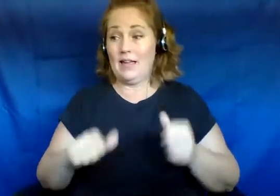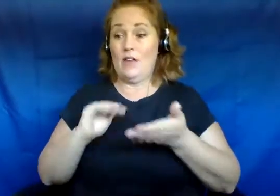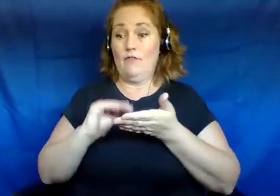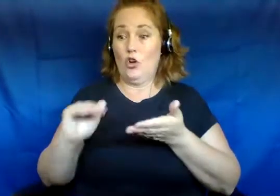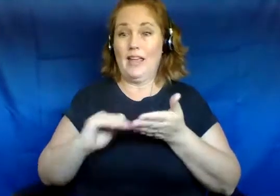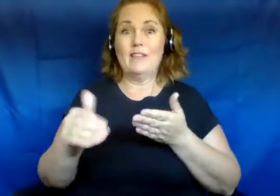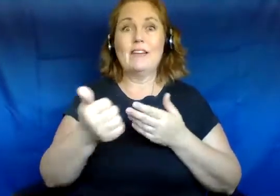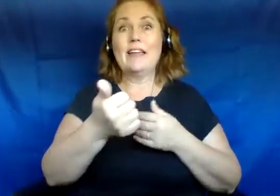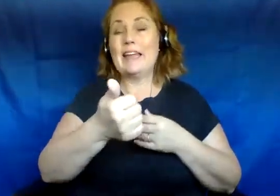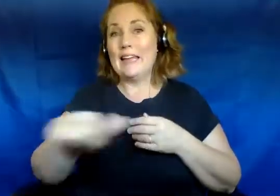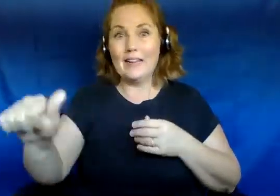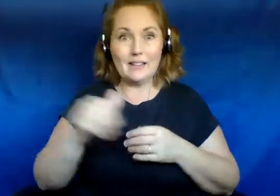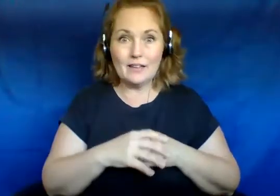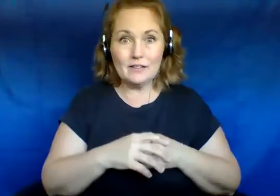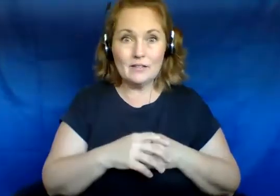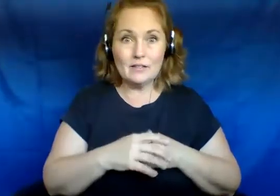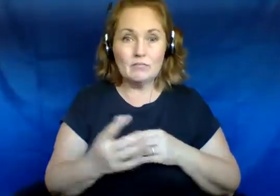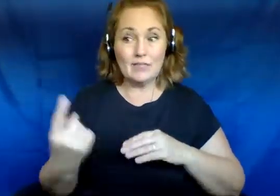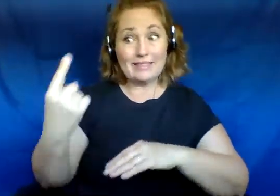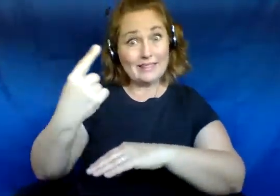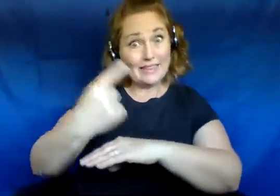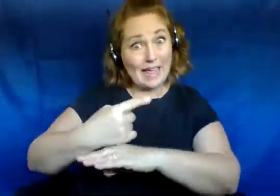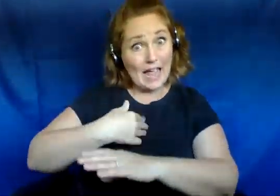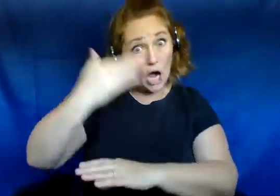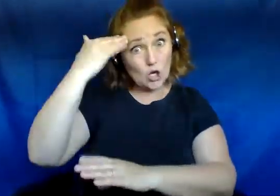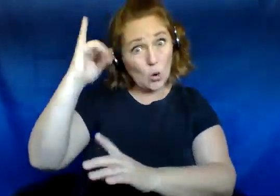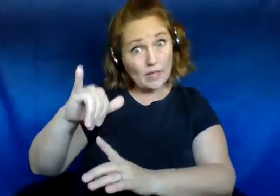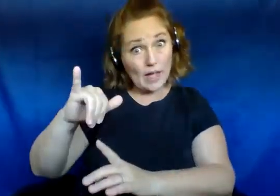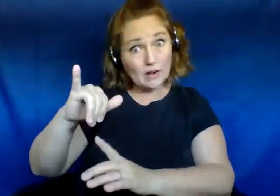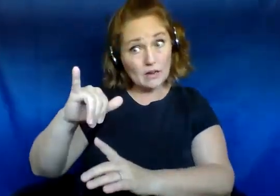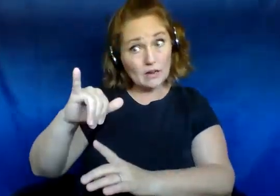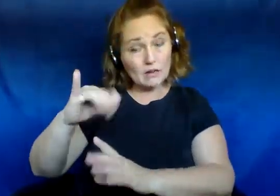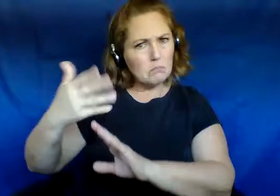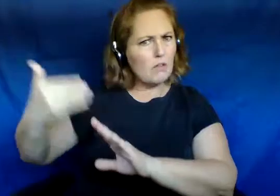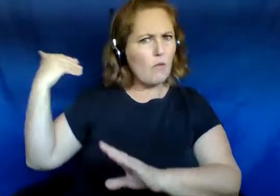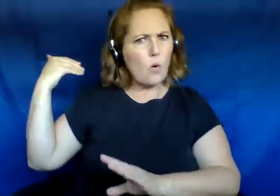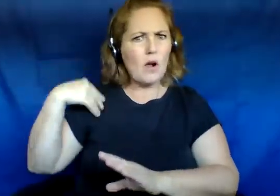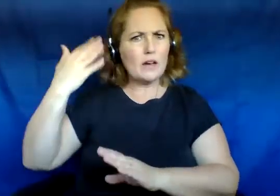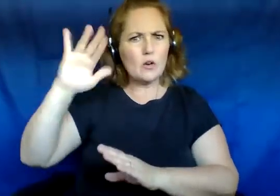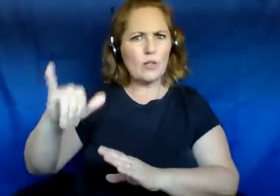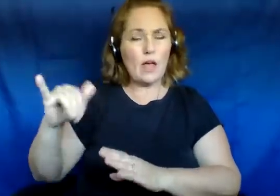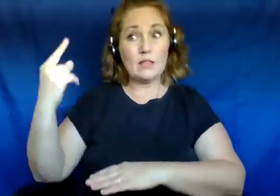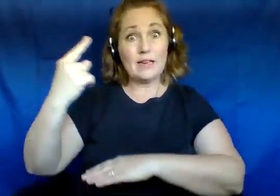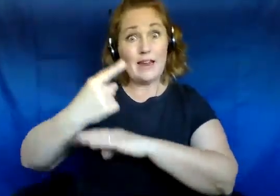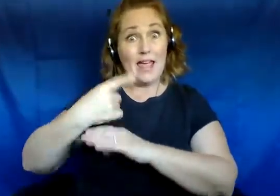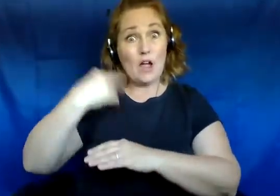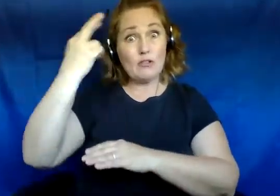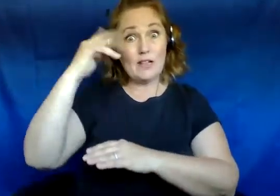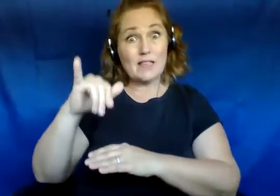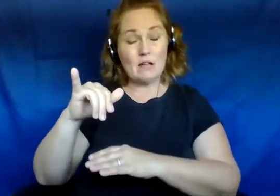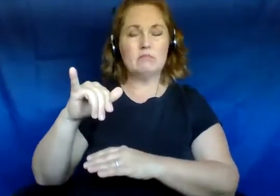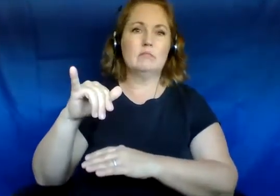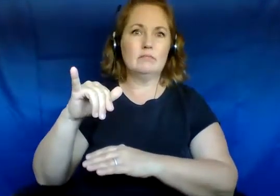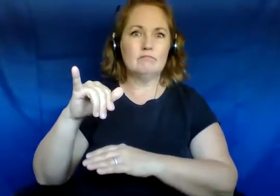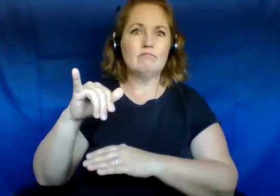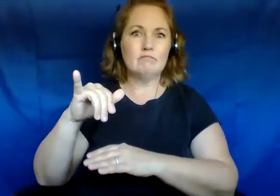forgive anything. Today, I know that. And I didn't know that before. Depression. I